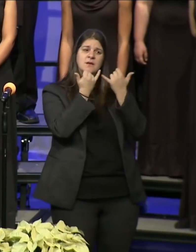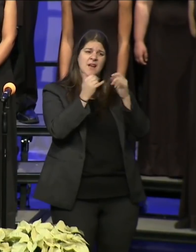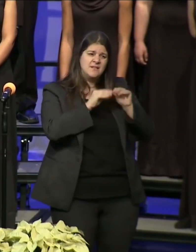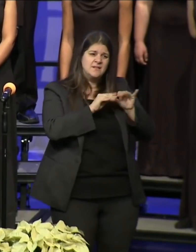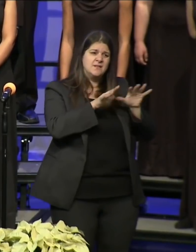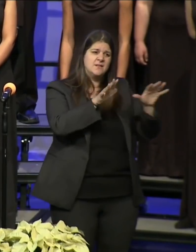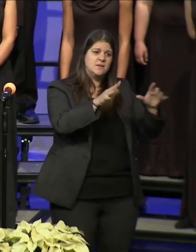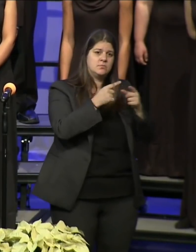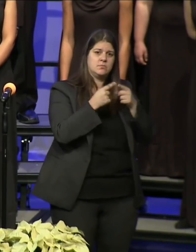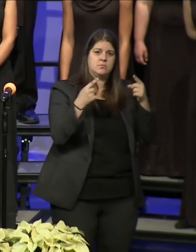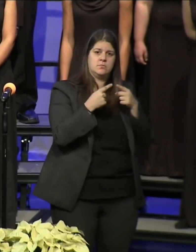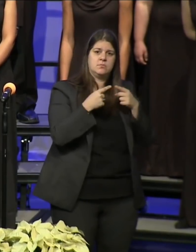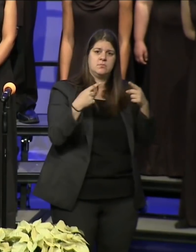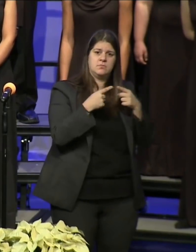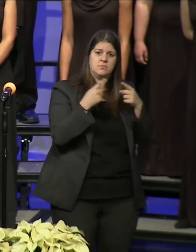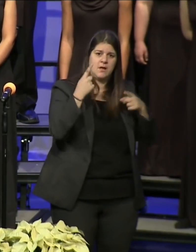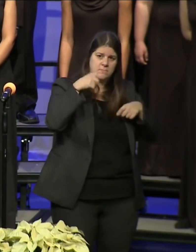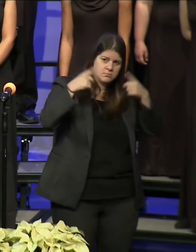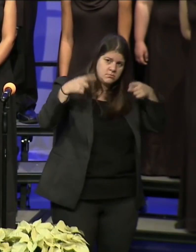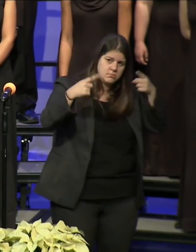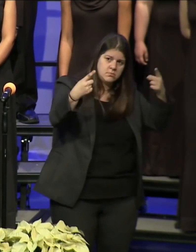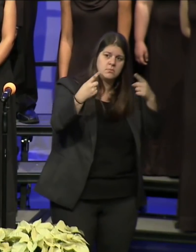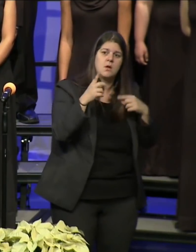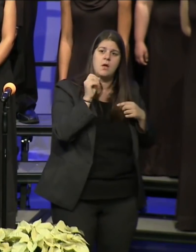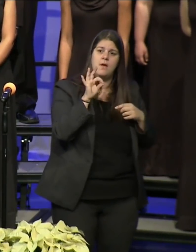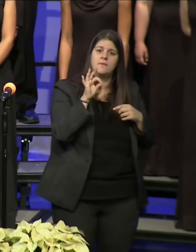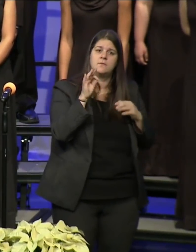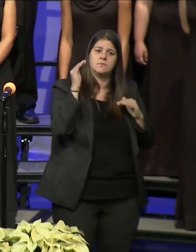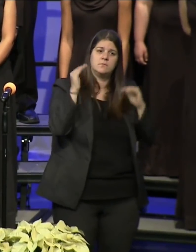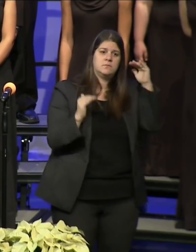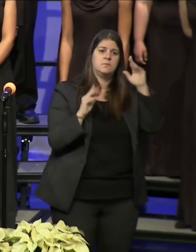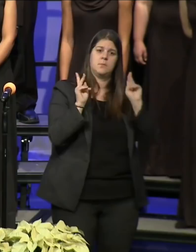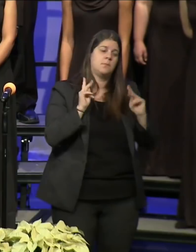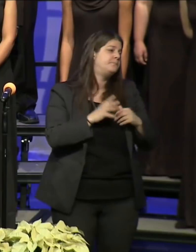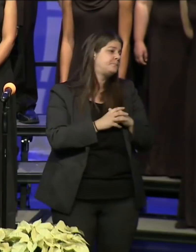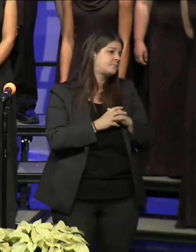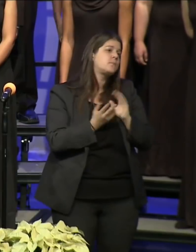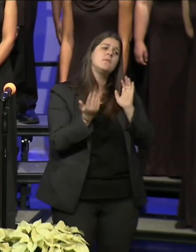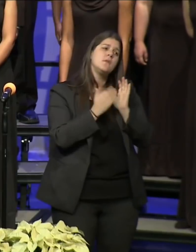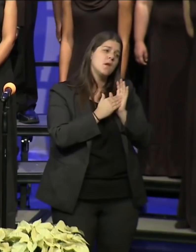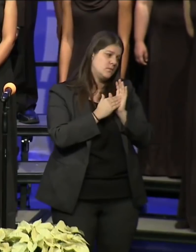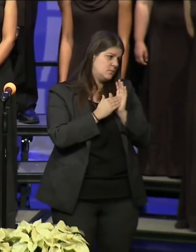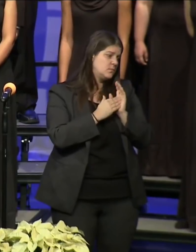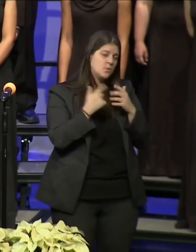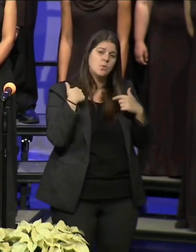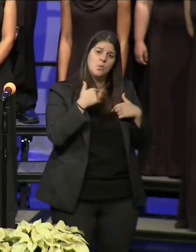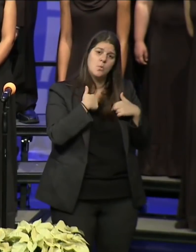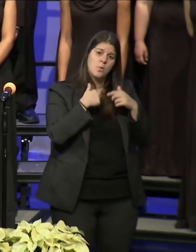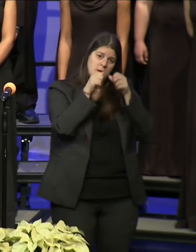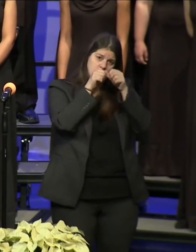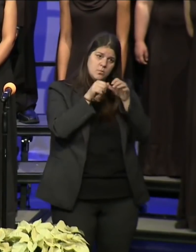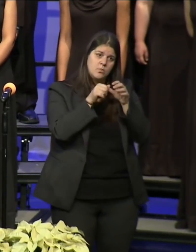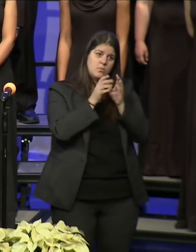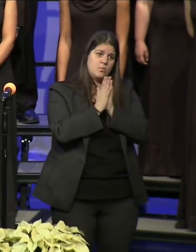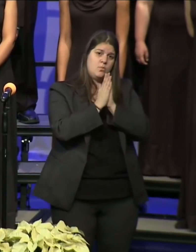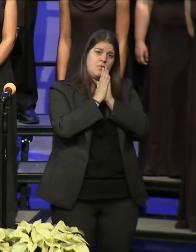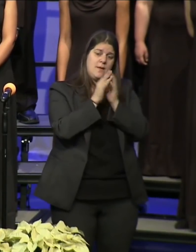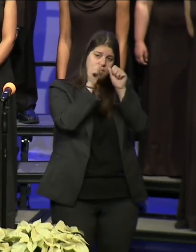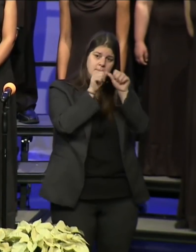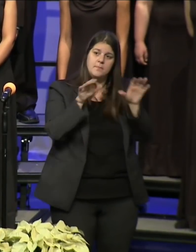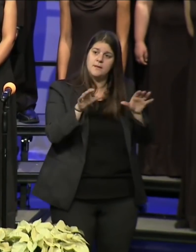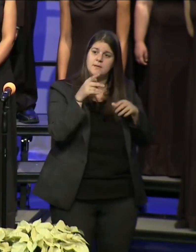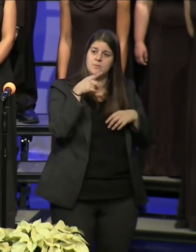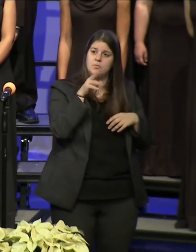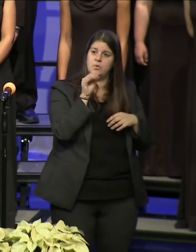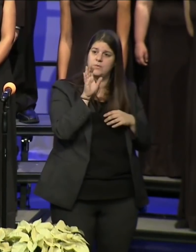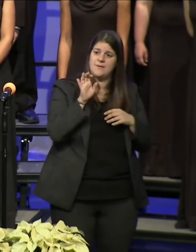of polarity and dehumanization. We pray that the blessed produce of